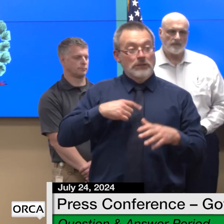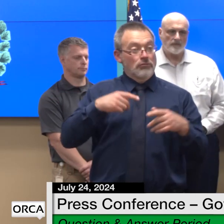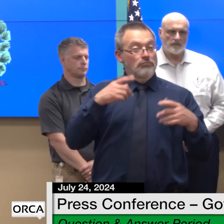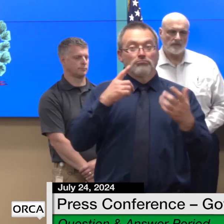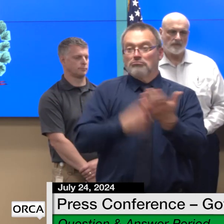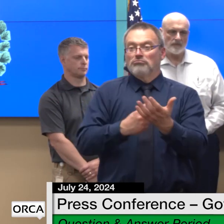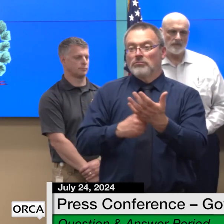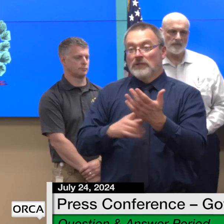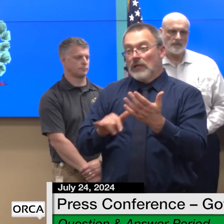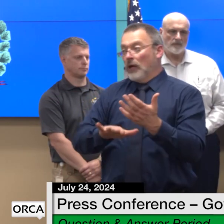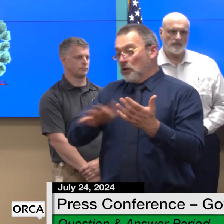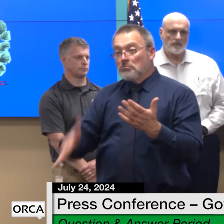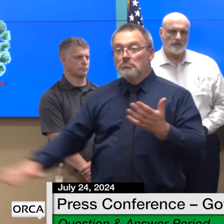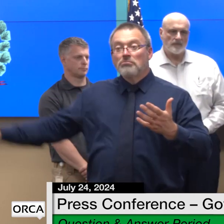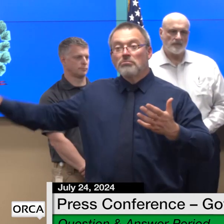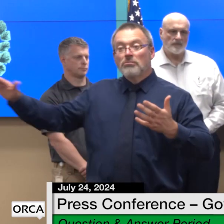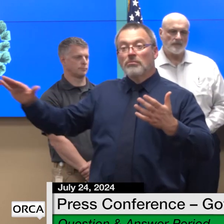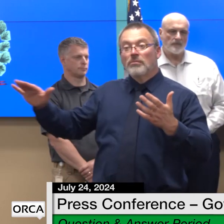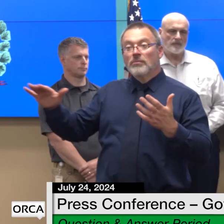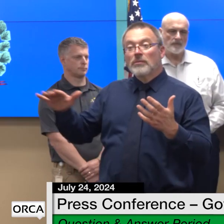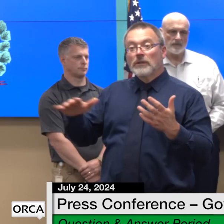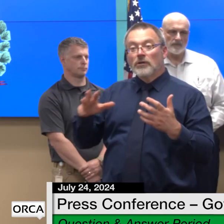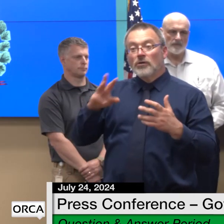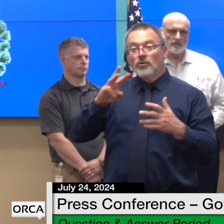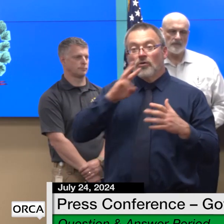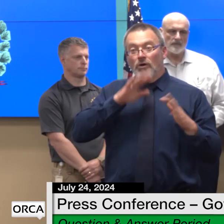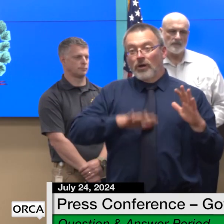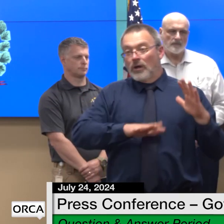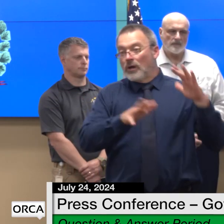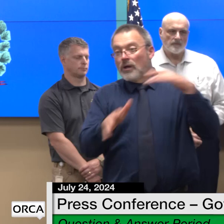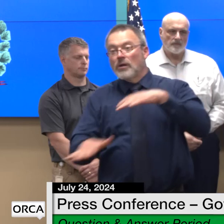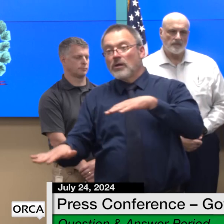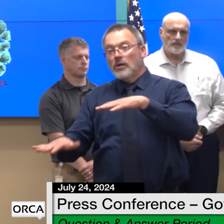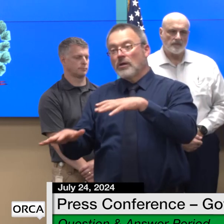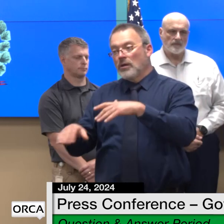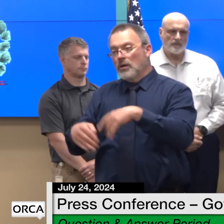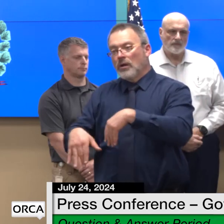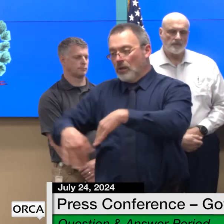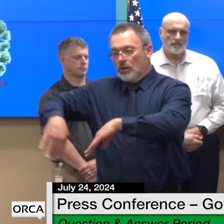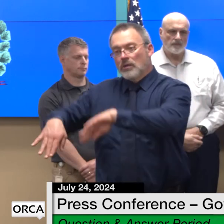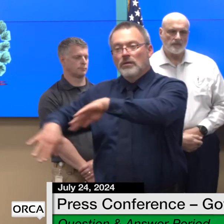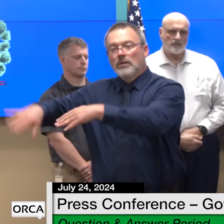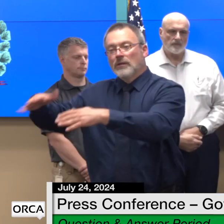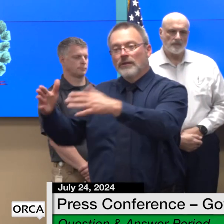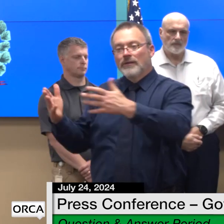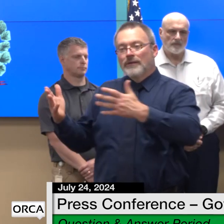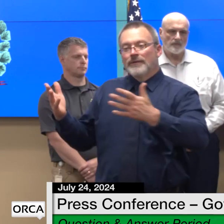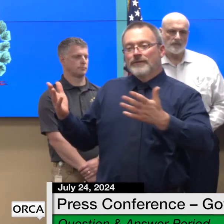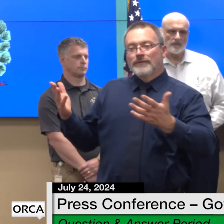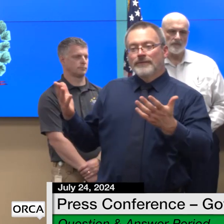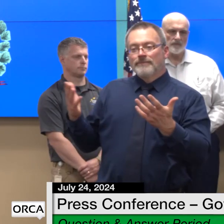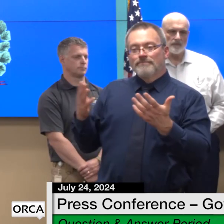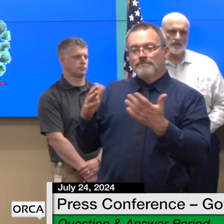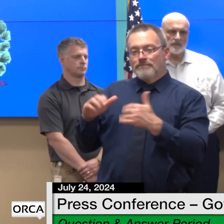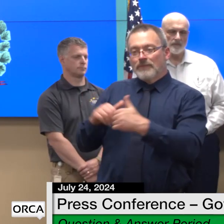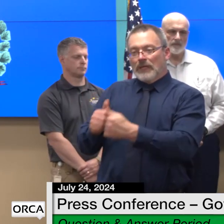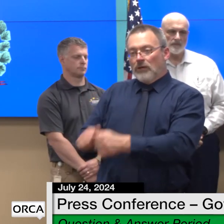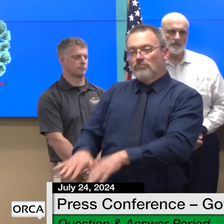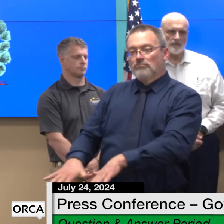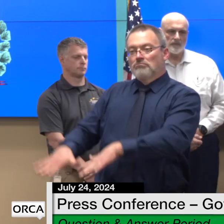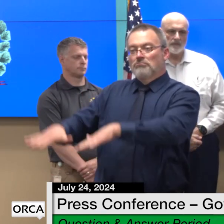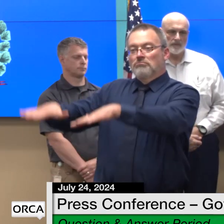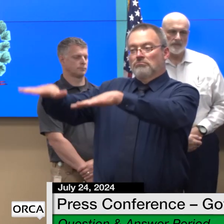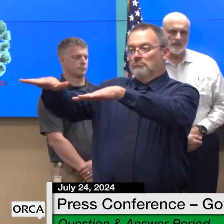you don't have a perfect slope, then you have not increased the capacity because you filled it with water. If you